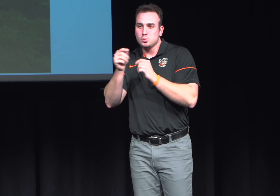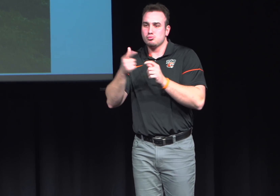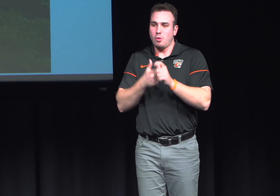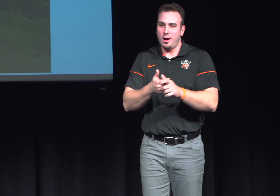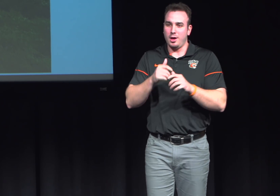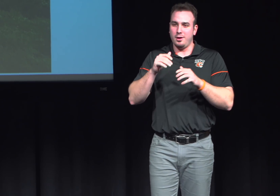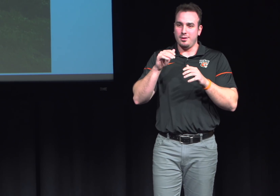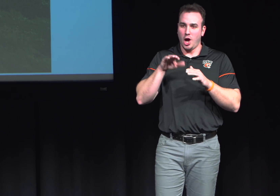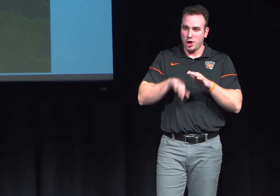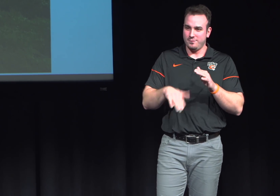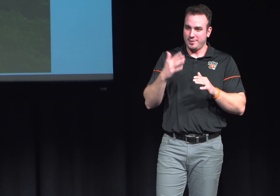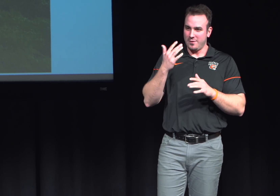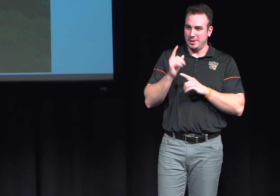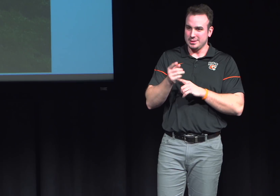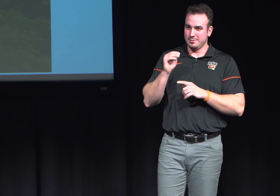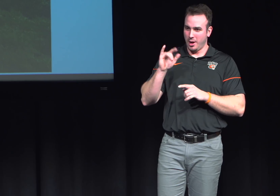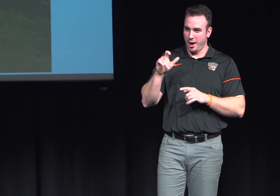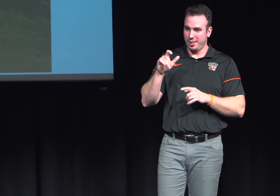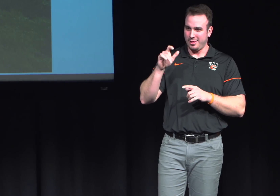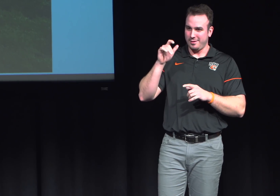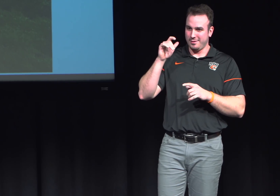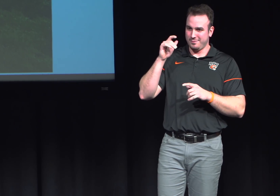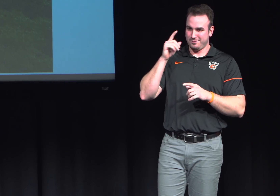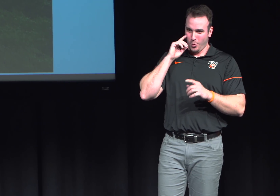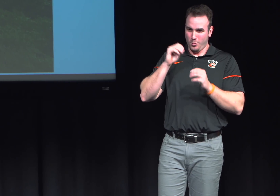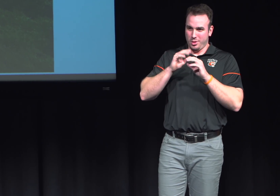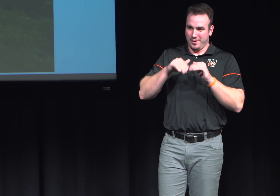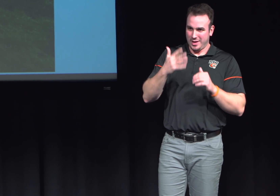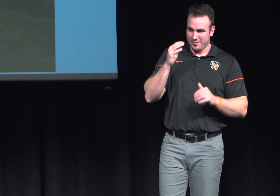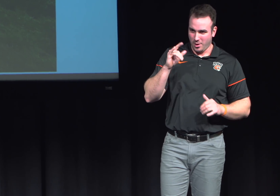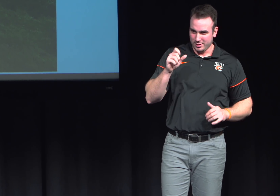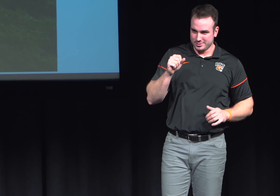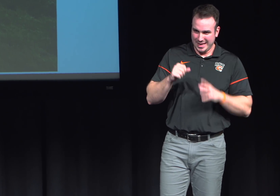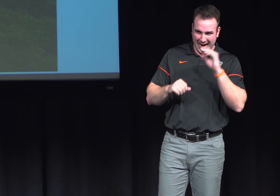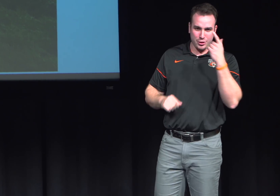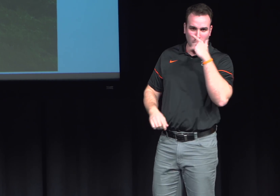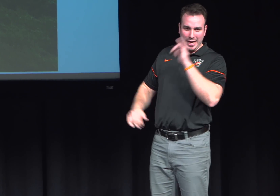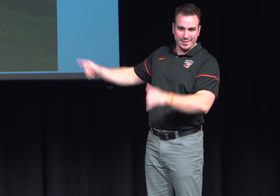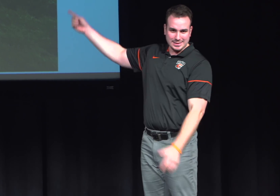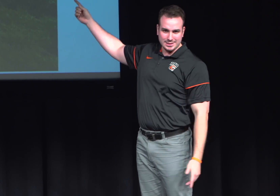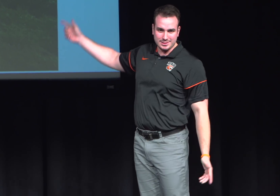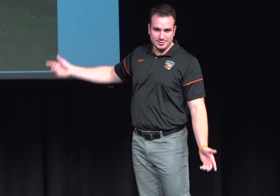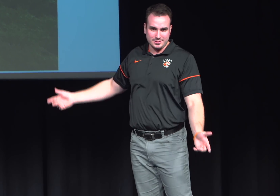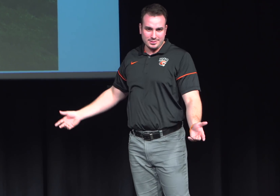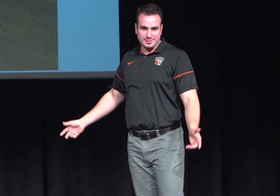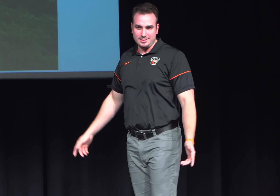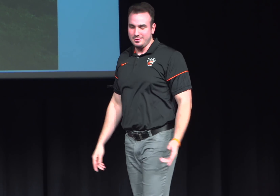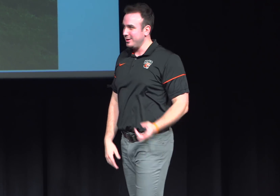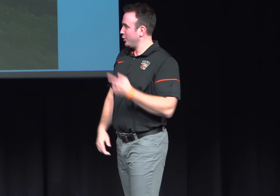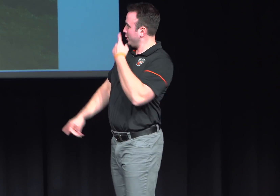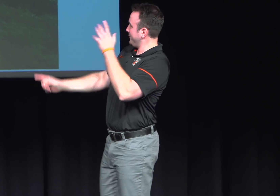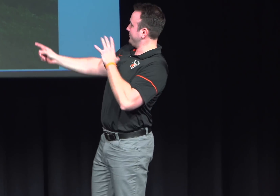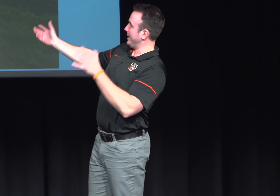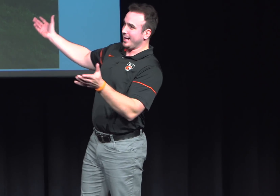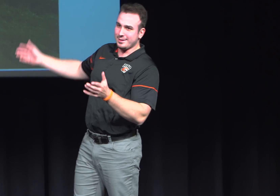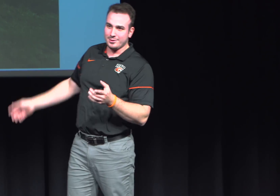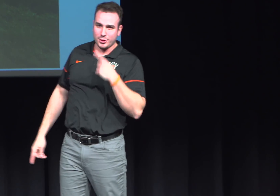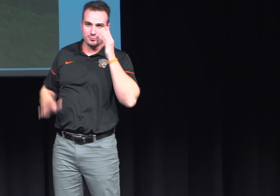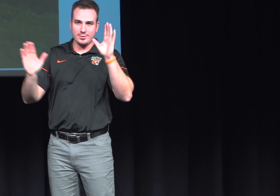the sub 5 mile pace for more than 5 miles? And he looks great. He looks just like this. He looks fine.